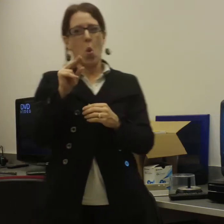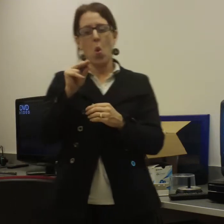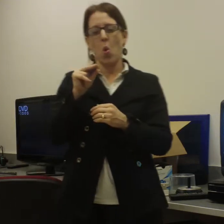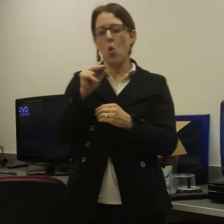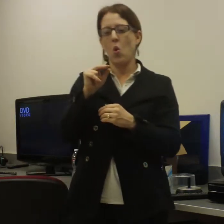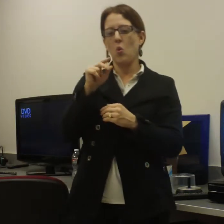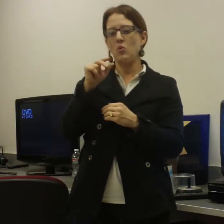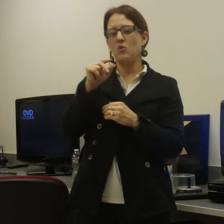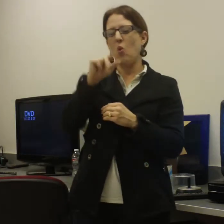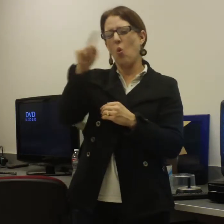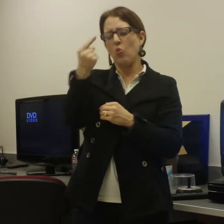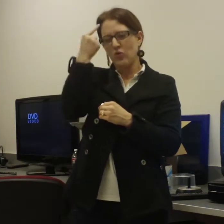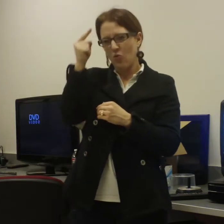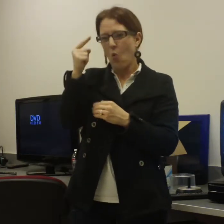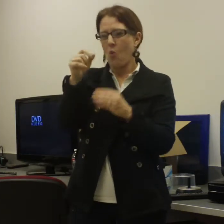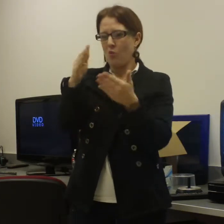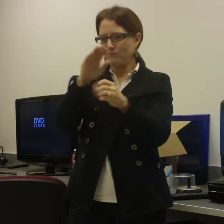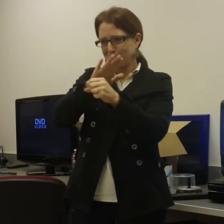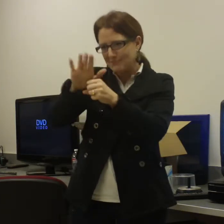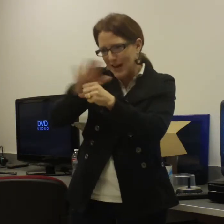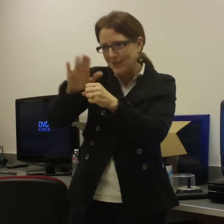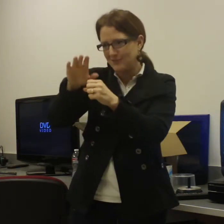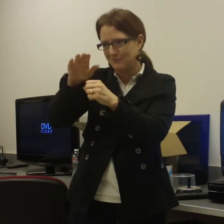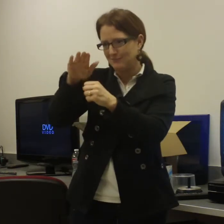What if there's 7 test tubes of everything?